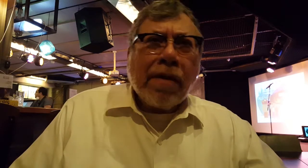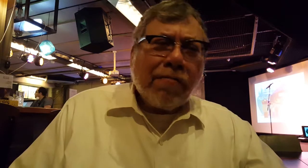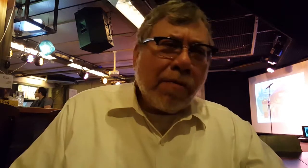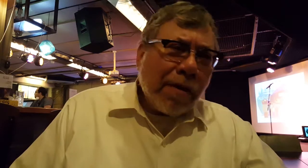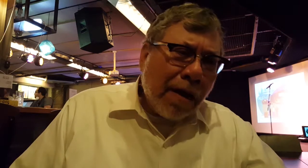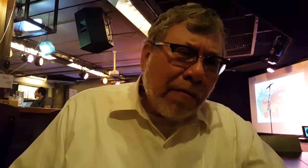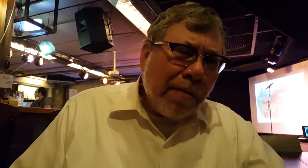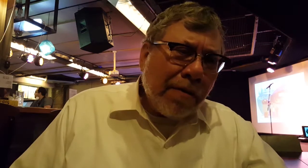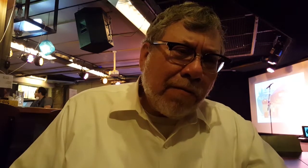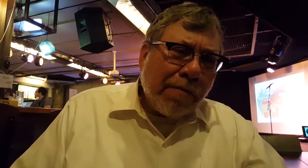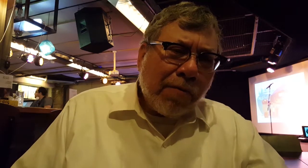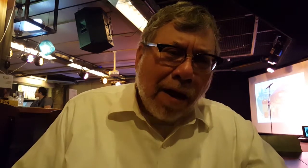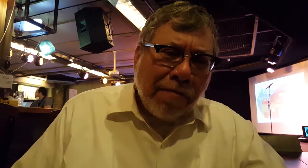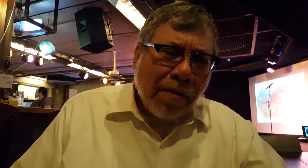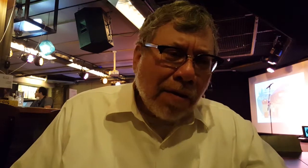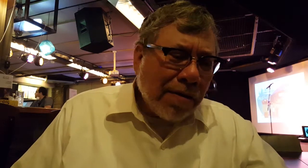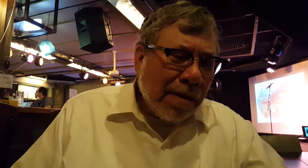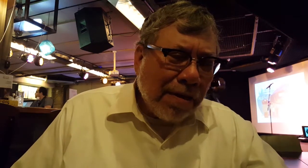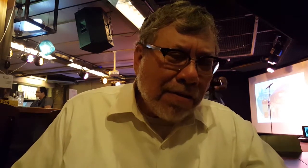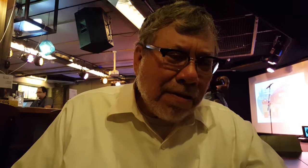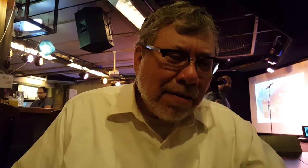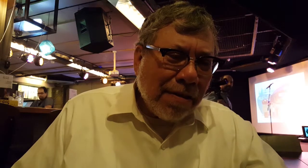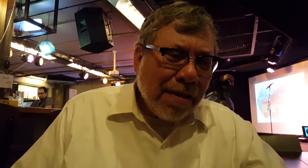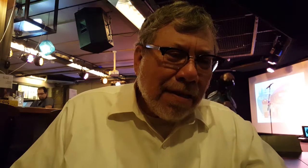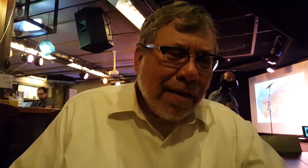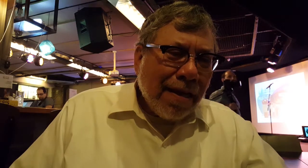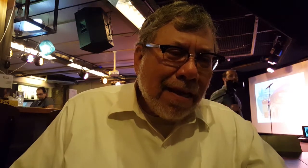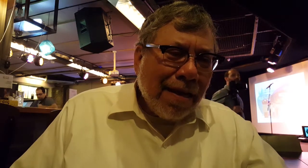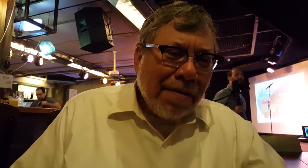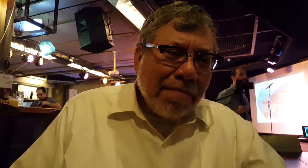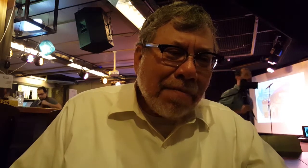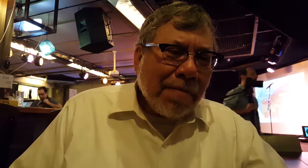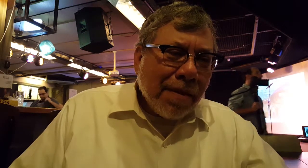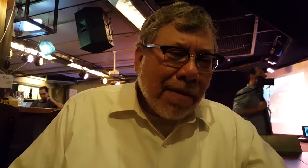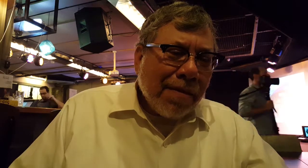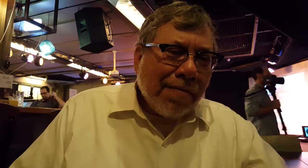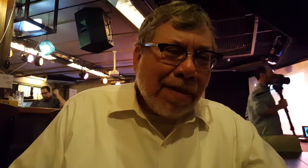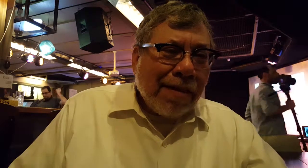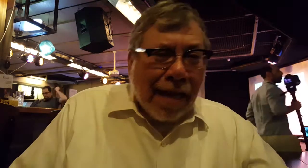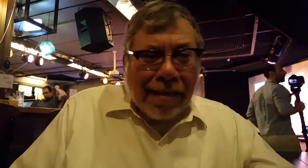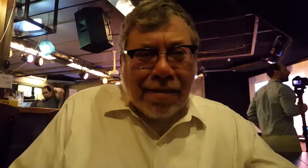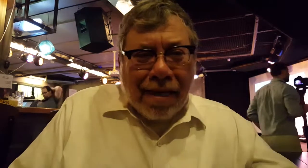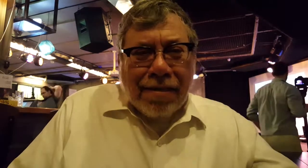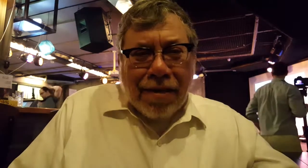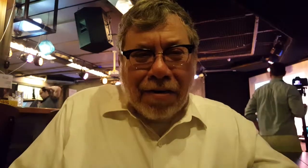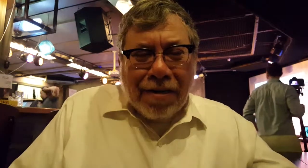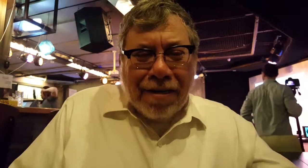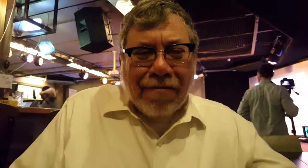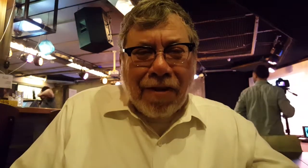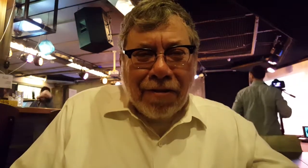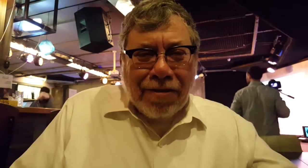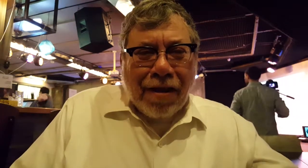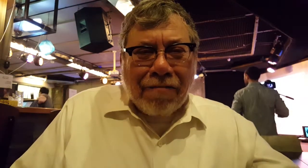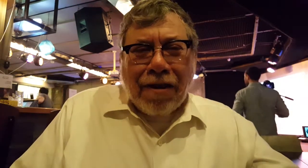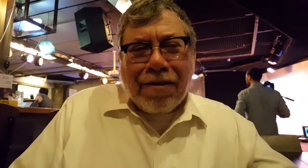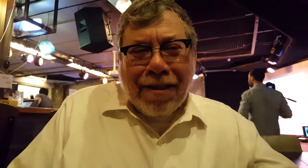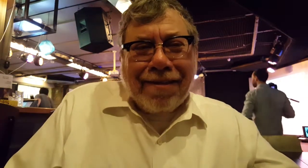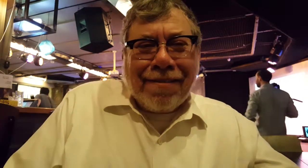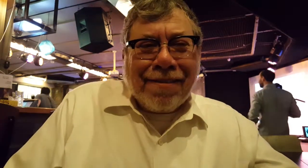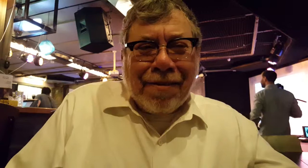from the government, from private organizations. But in the United States, there are very tough regulations. The